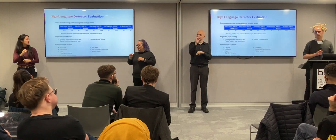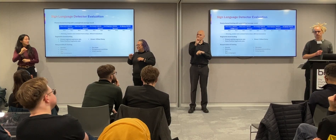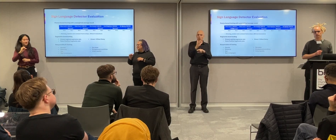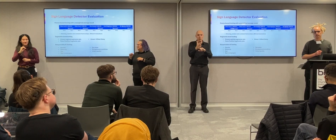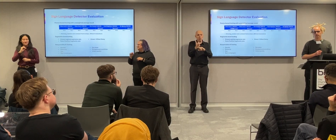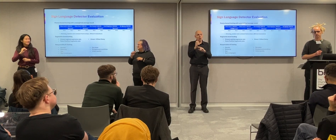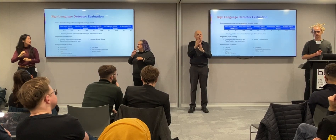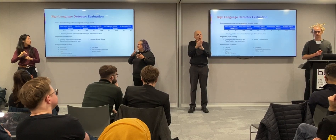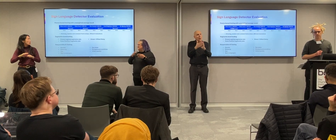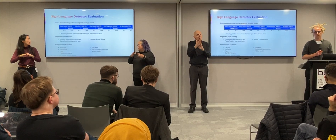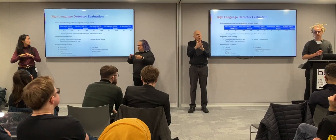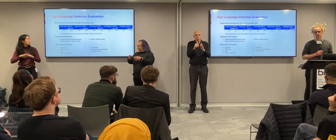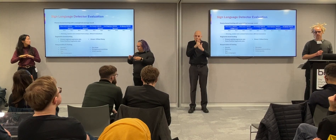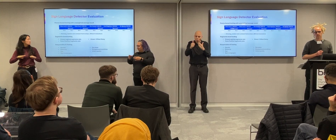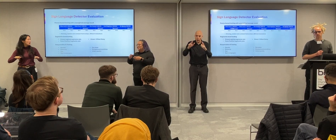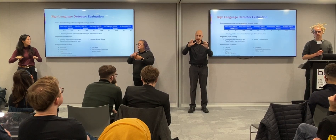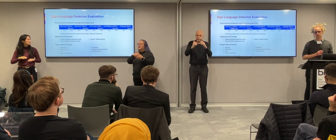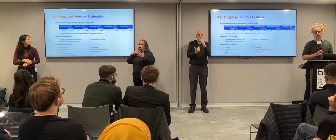I want to really